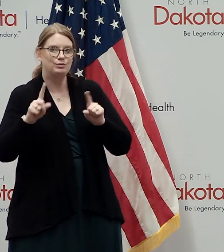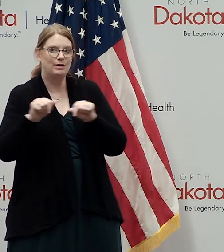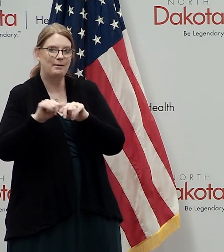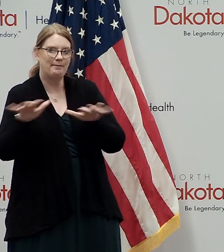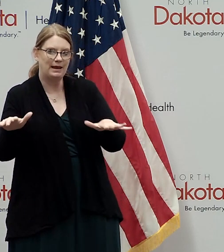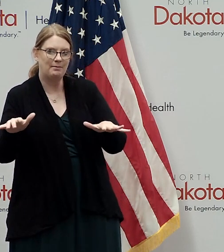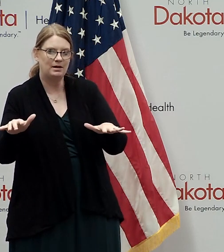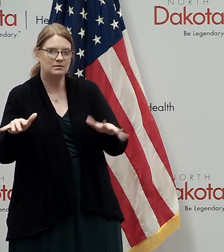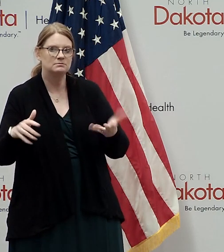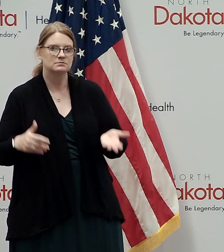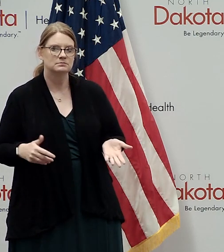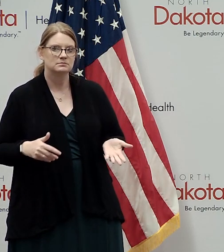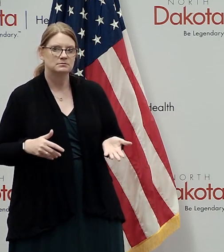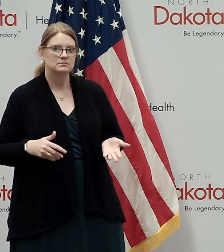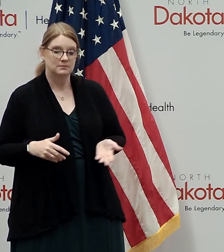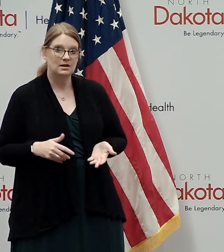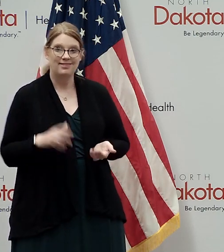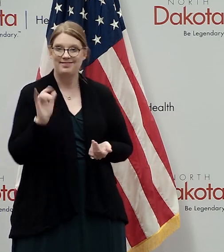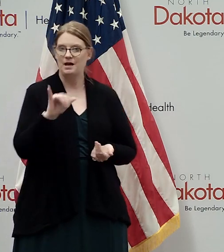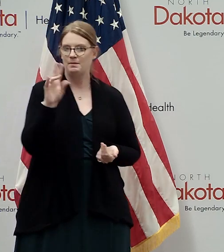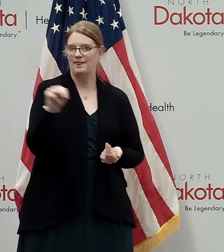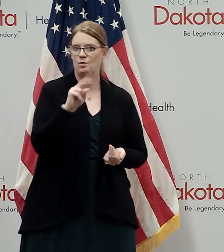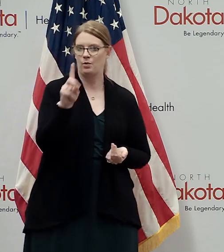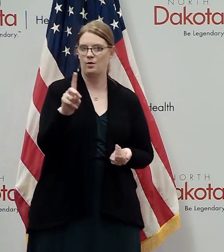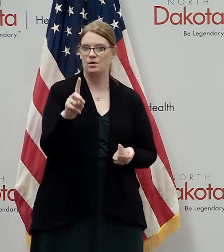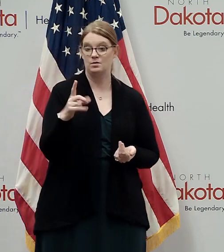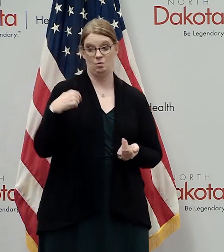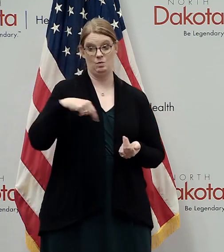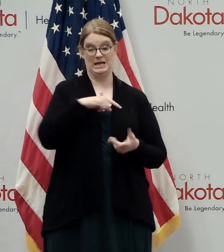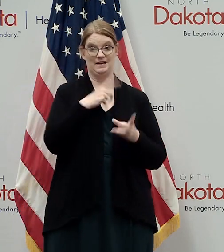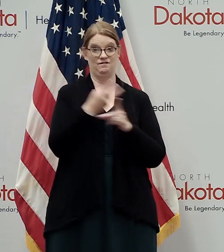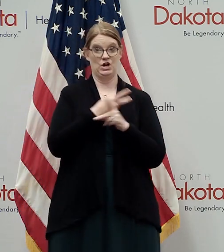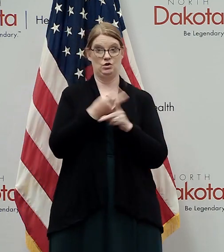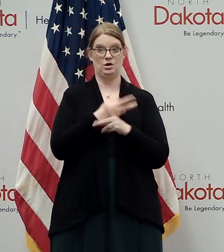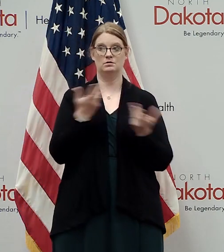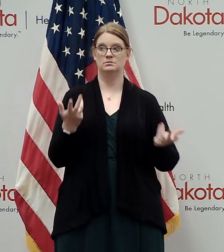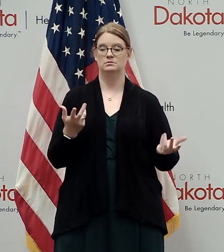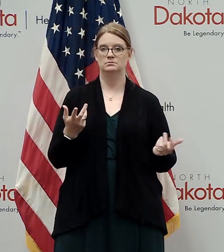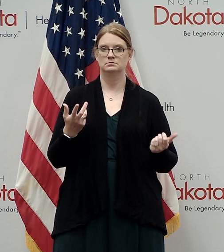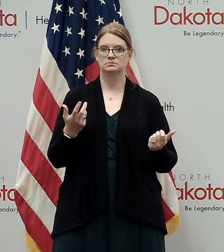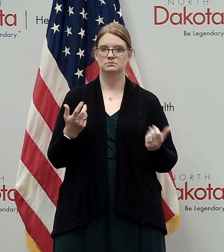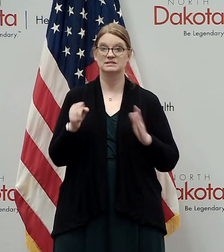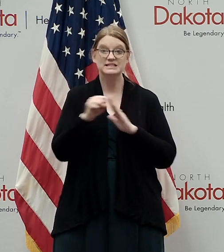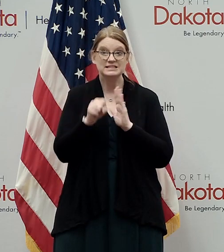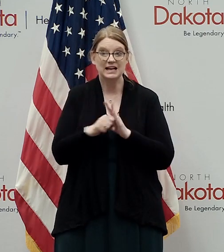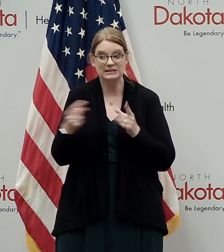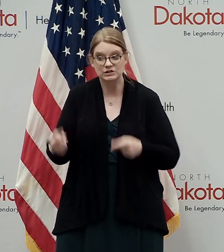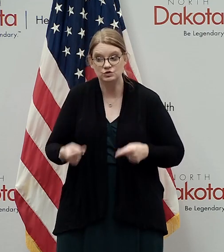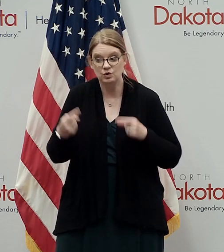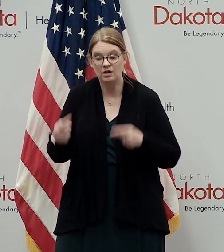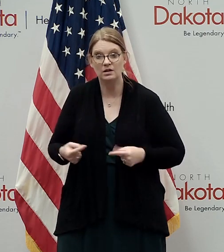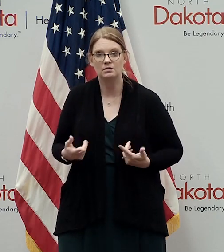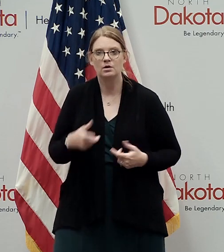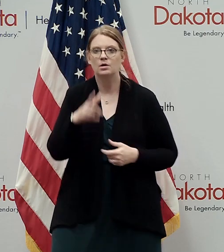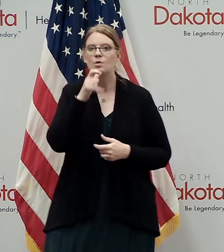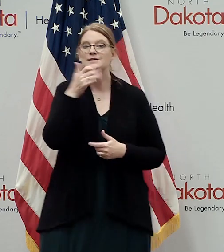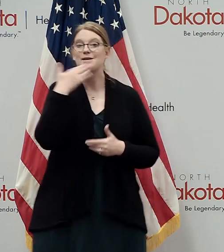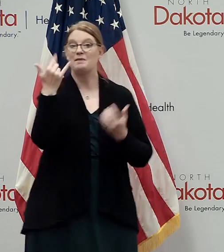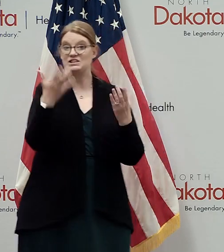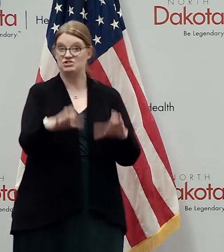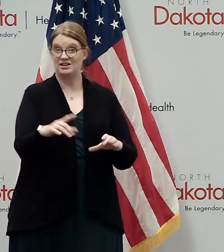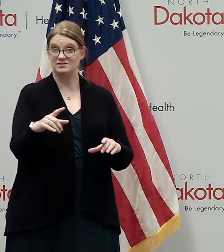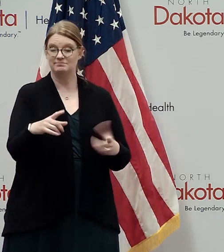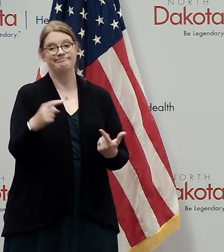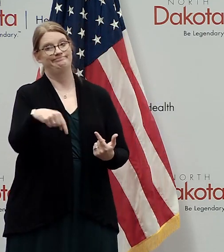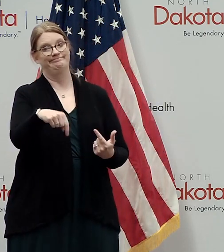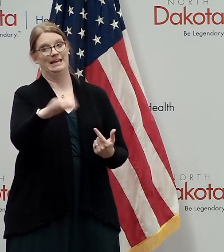pandemic. That would be the North Dakota way. We can figure it out. Every state is struggling with this. Who's got the best chance of figuring it out? I think we've